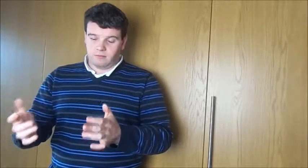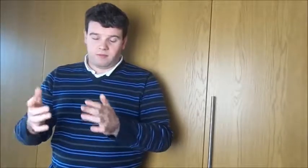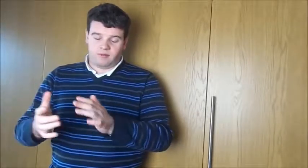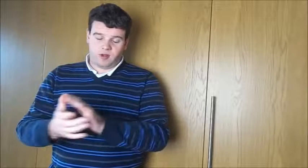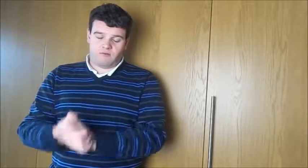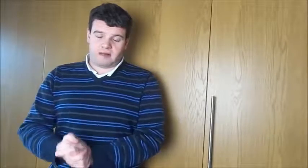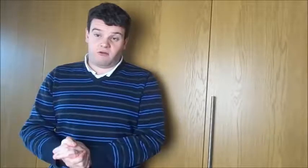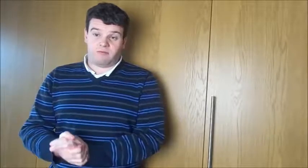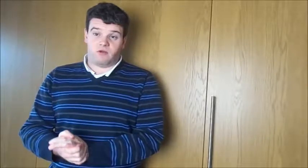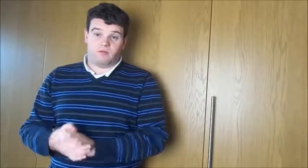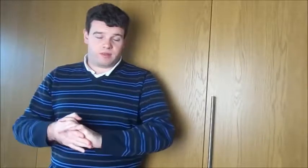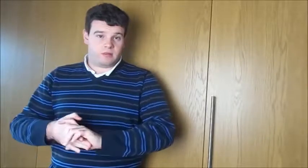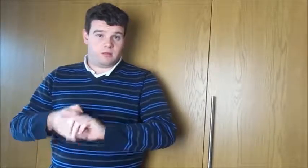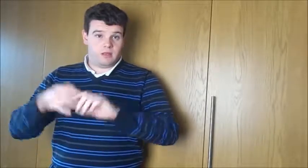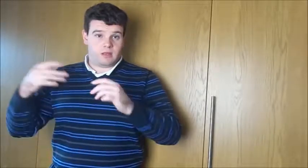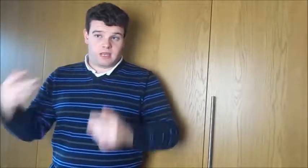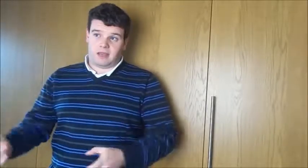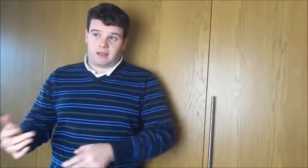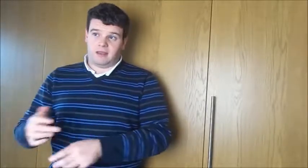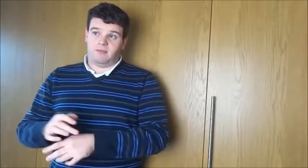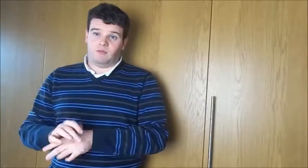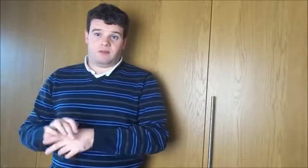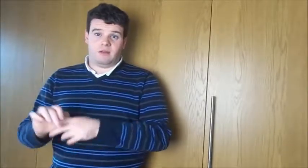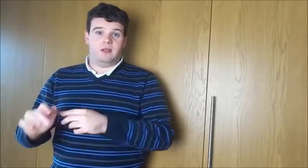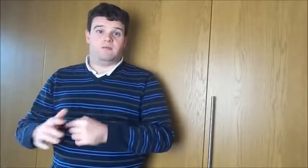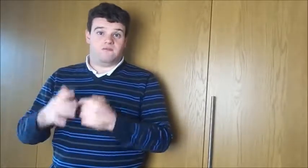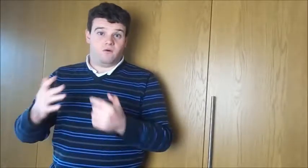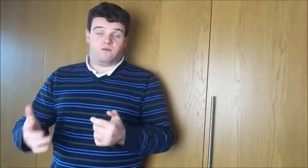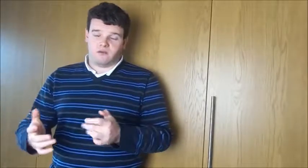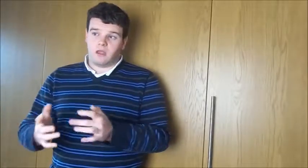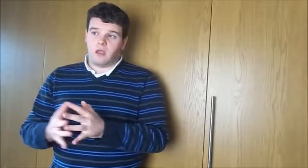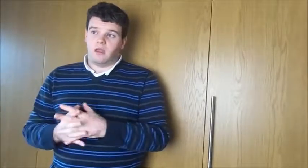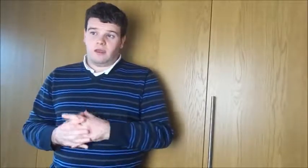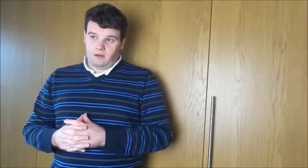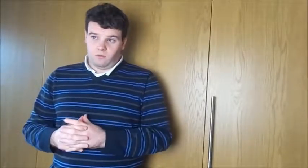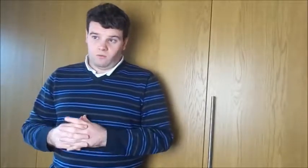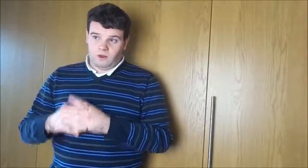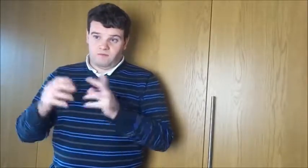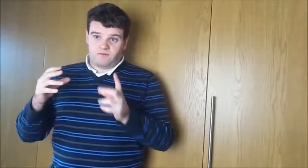the Duke of Clarence becomes king, and he becomes King William IV. Now, William IV